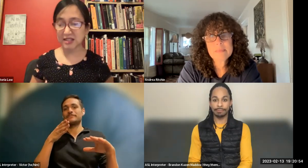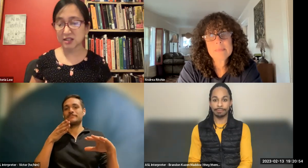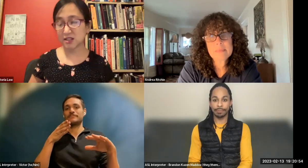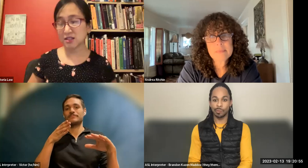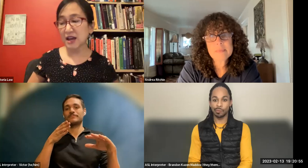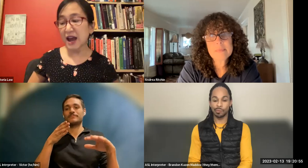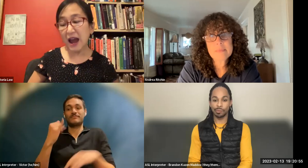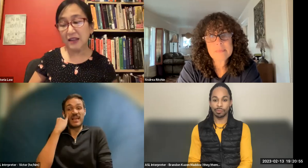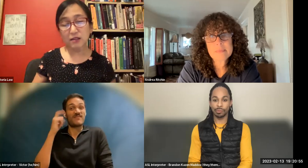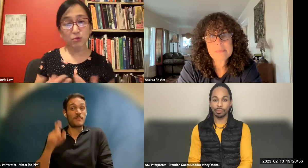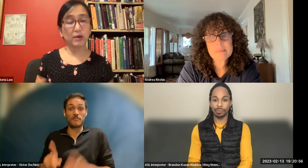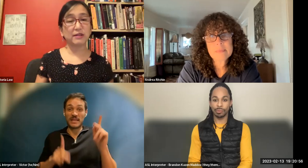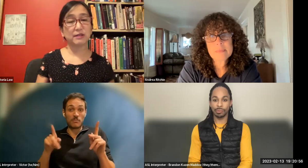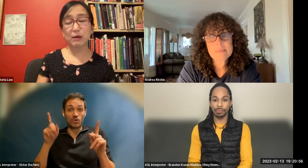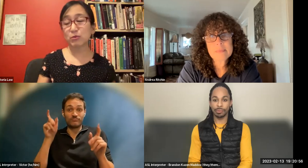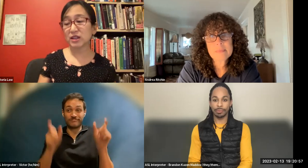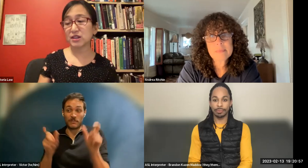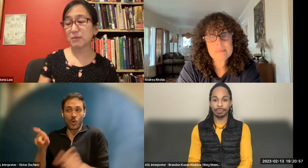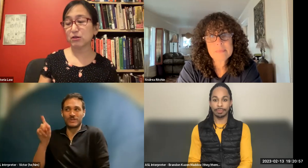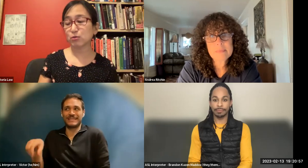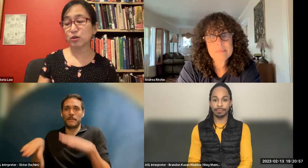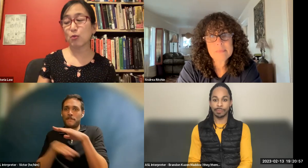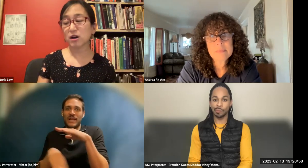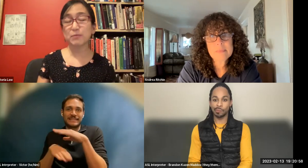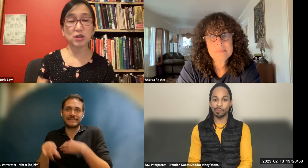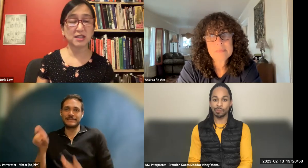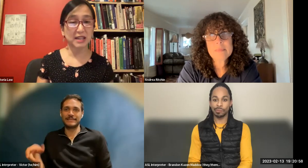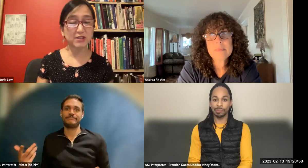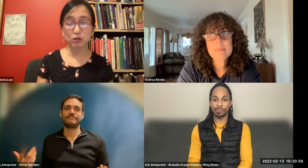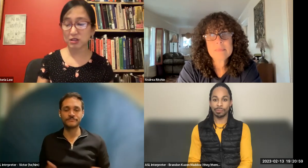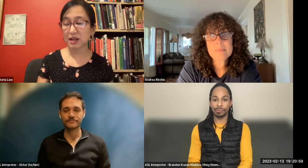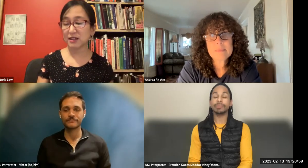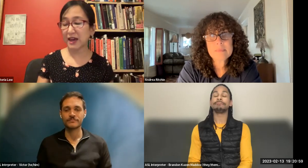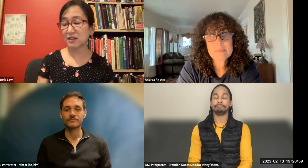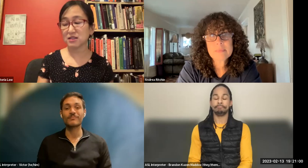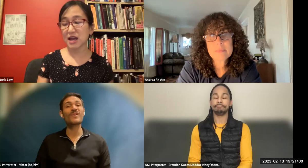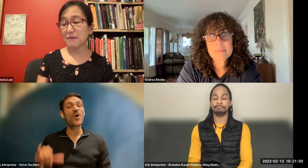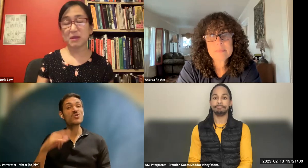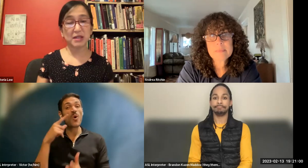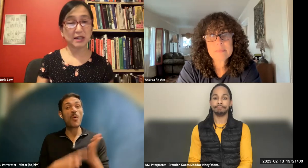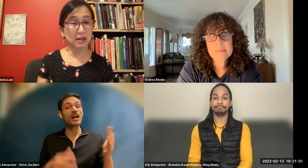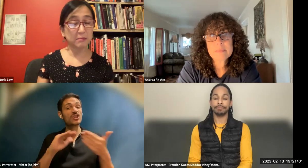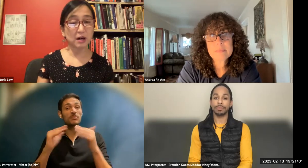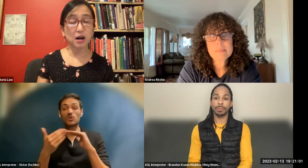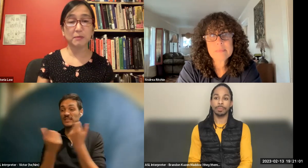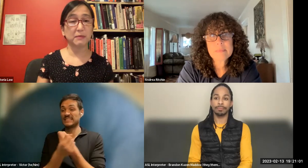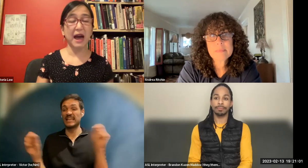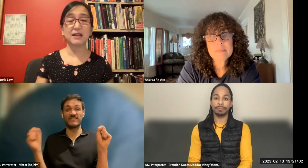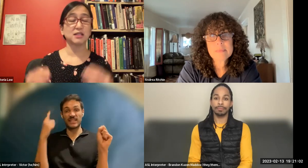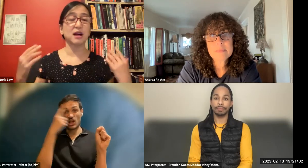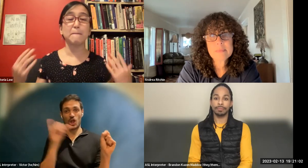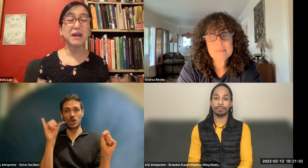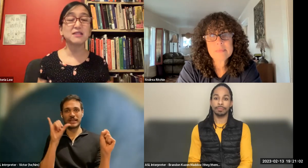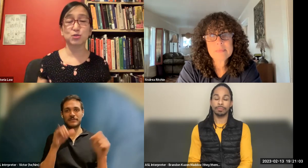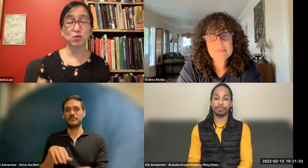basic necessities. And then we can think about, what community safety looks like. And Mimi Kim